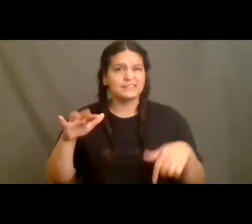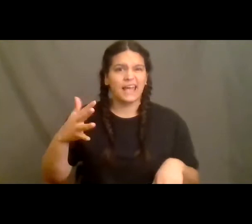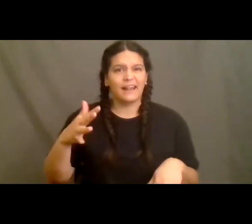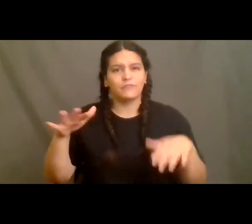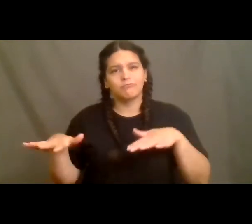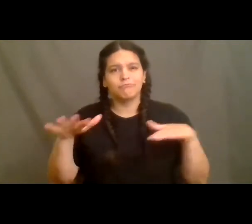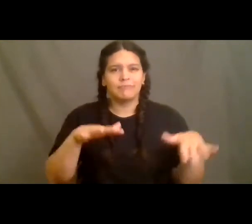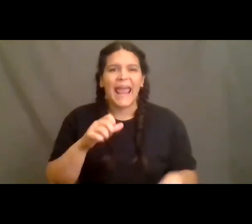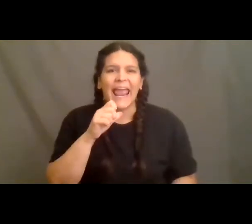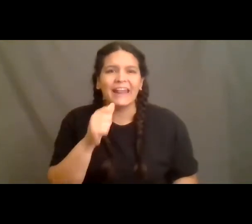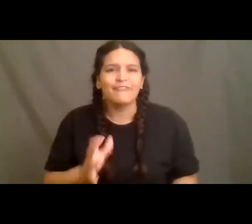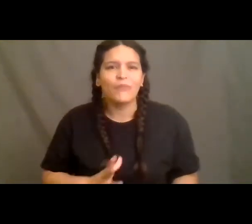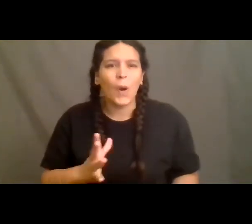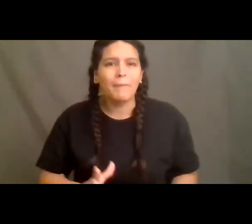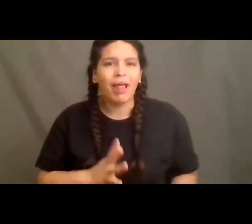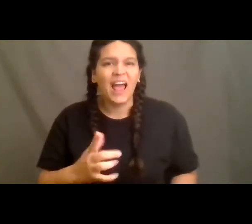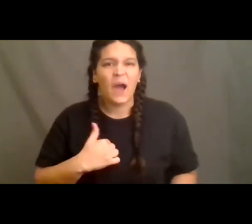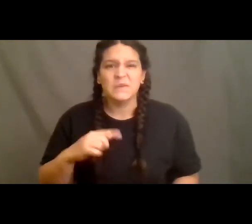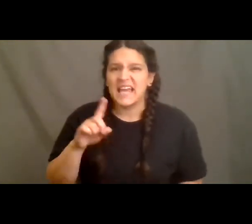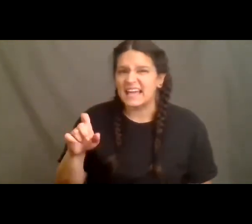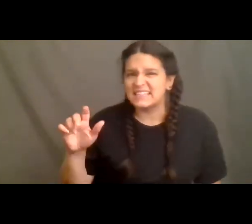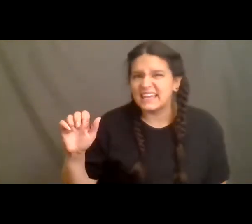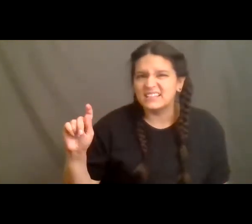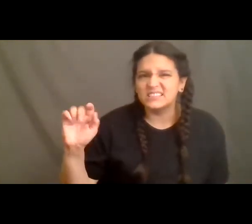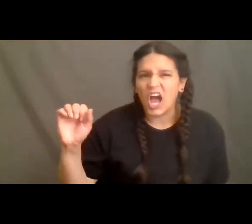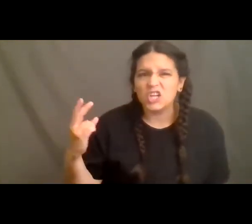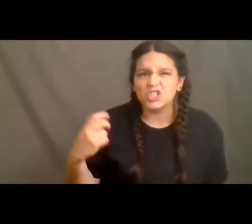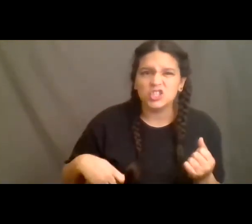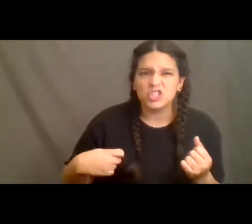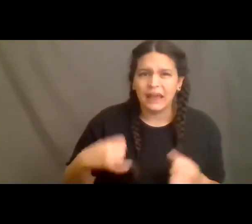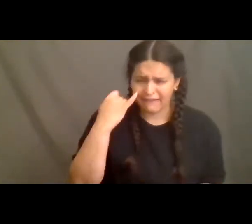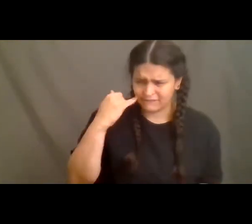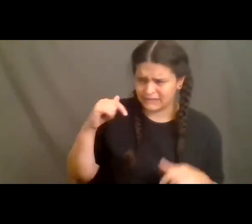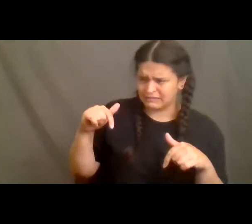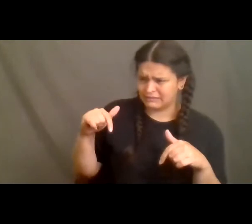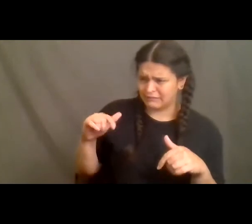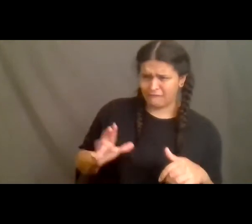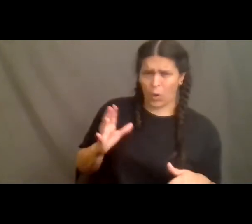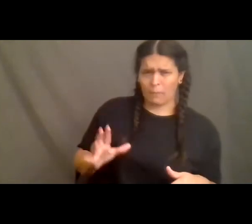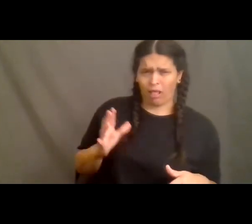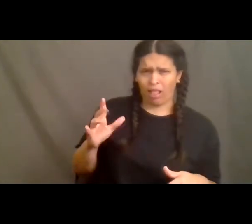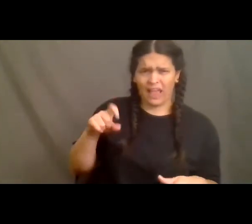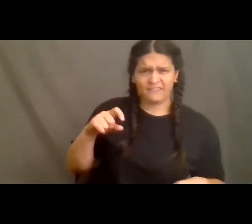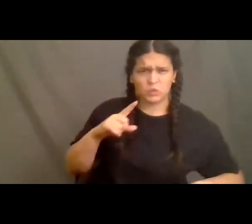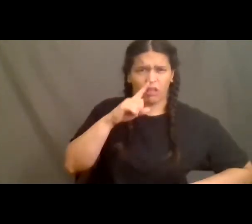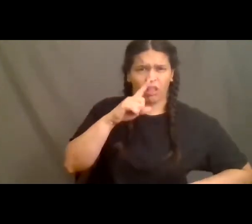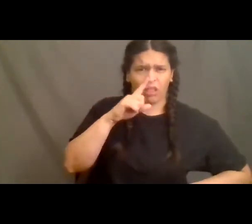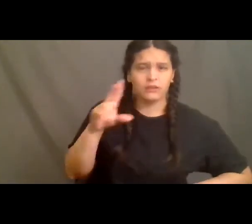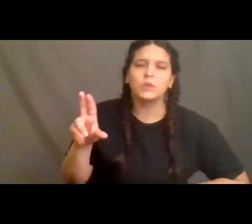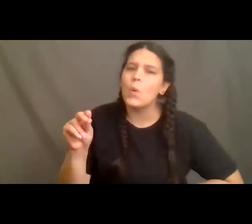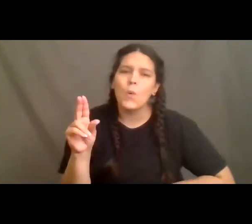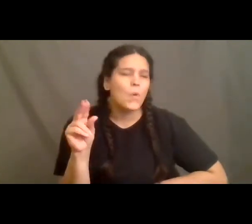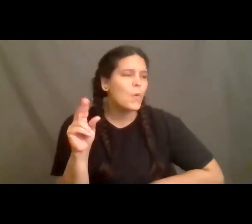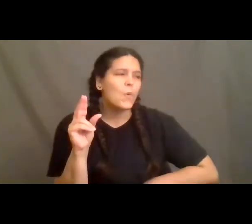informal. I was asking Tosh, is this going to be formal? I have to. So let me